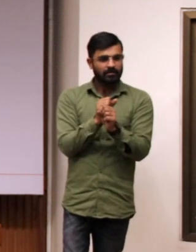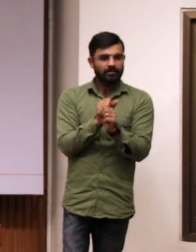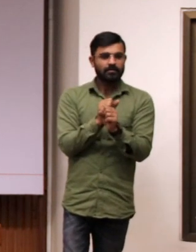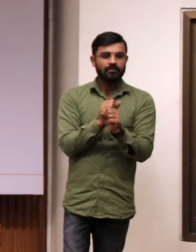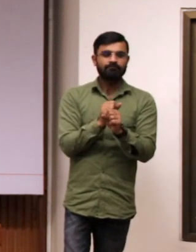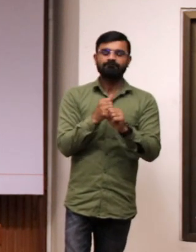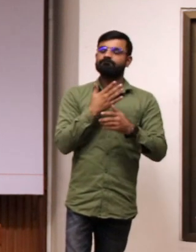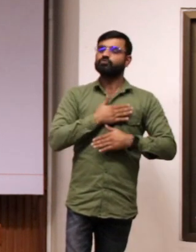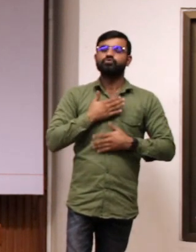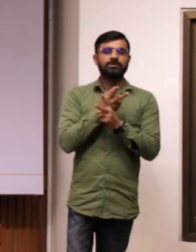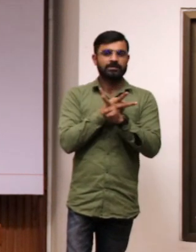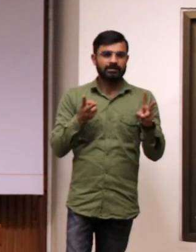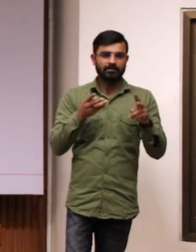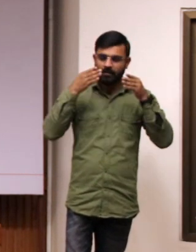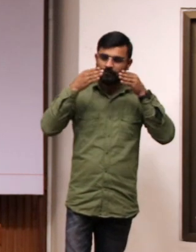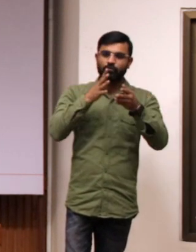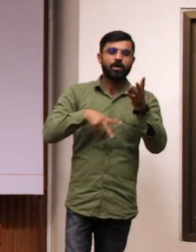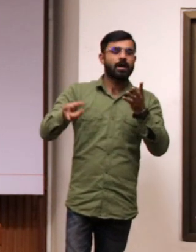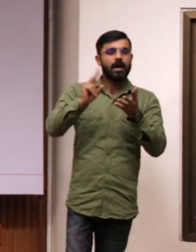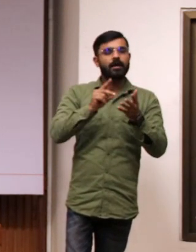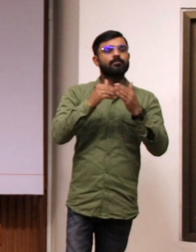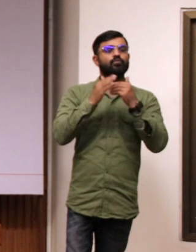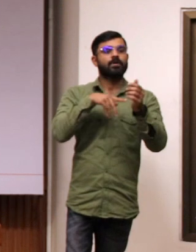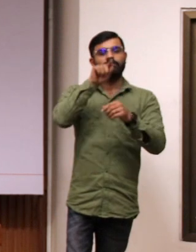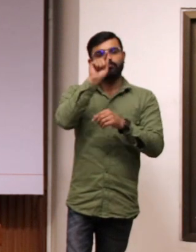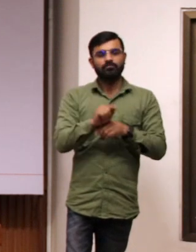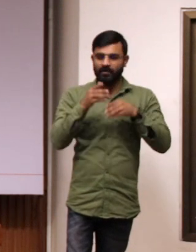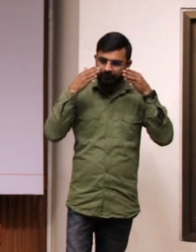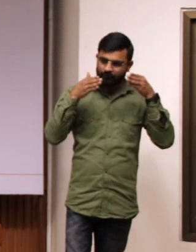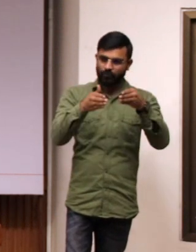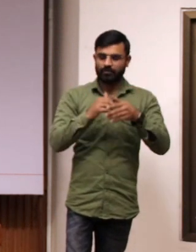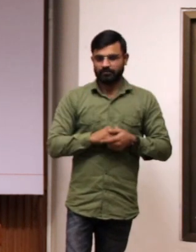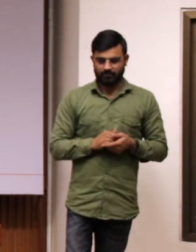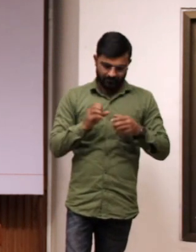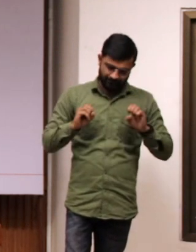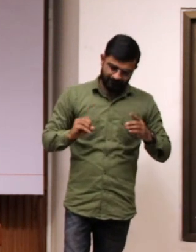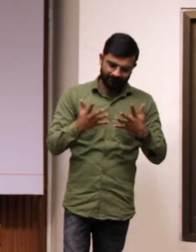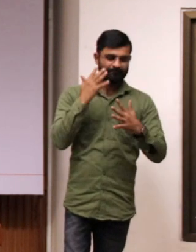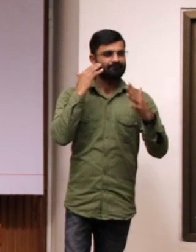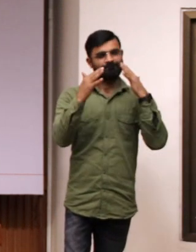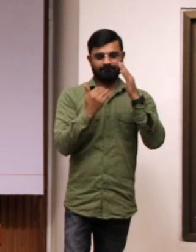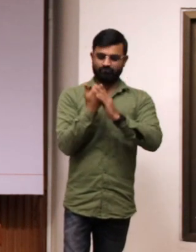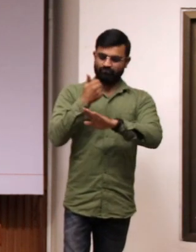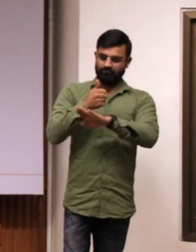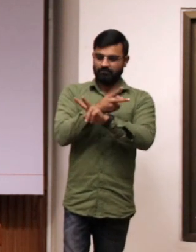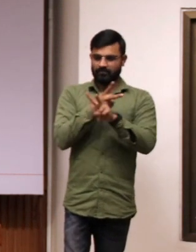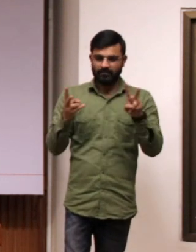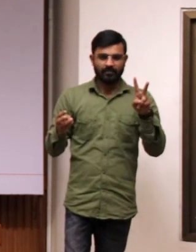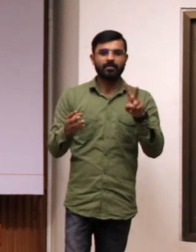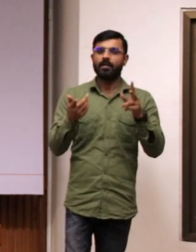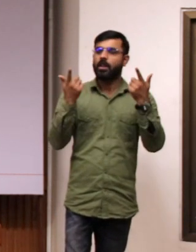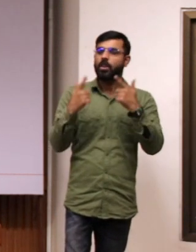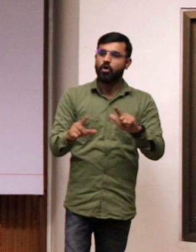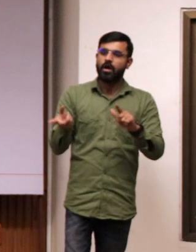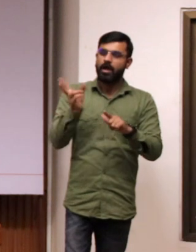hunting. Then the focus was on timber extraction. Then the focus was when we start cutting trees, then when there was biodiversity loss, the focus